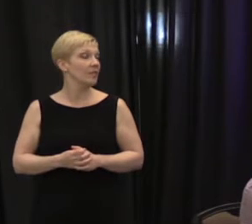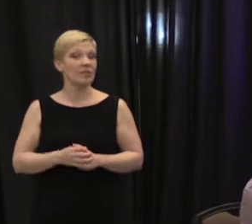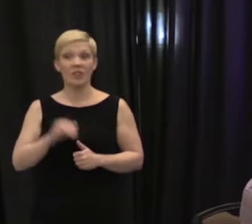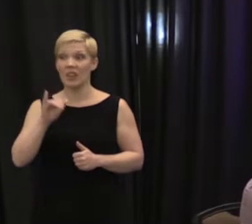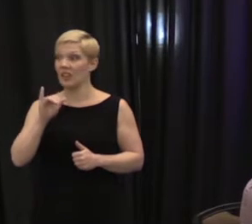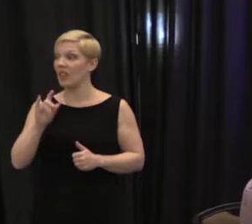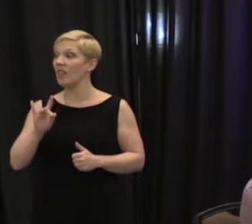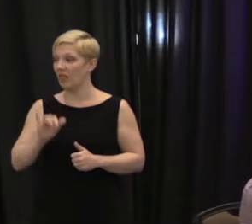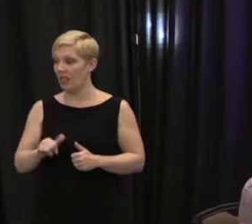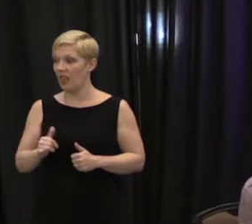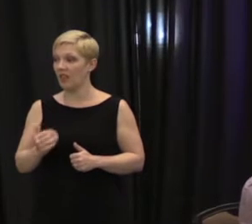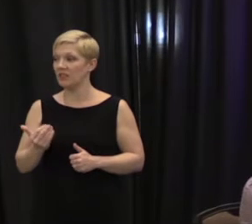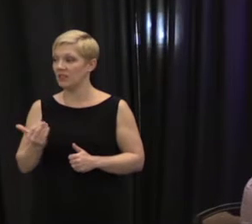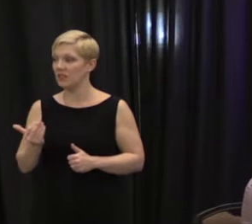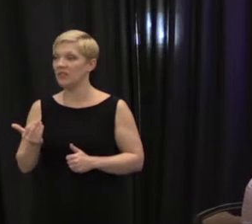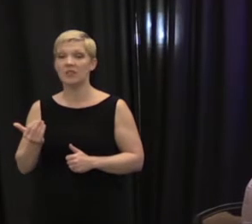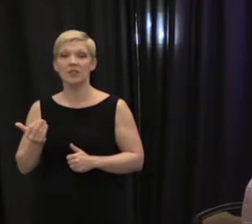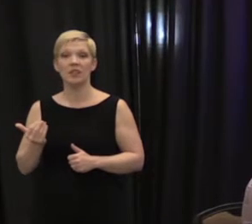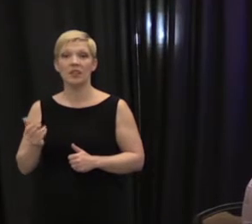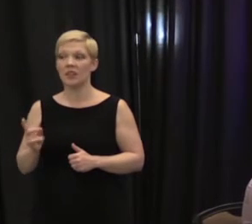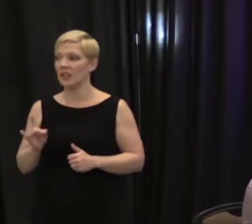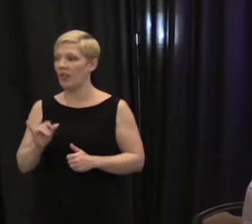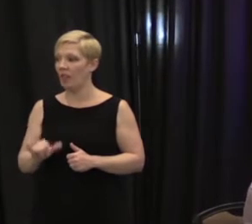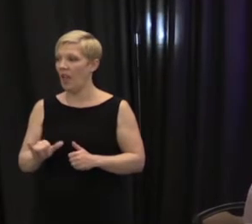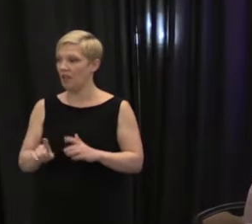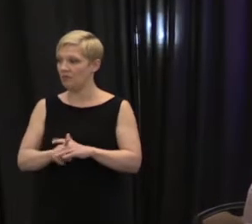microphone? Now.